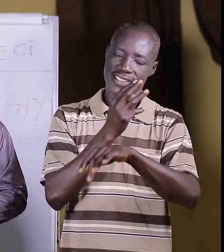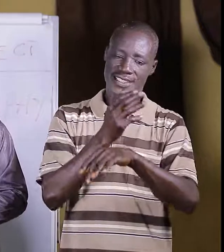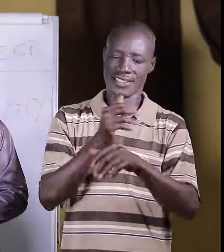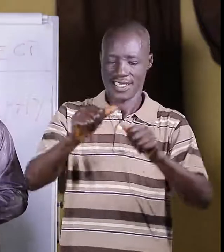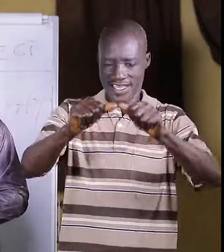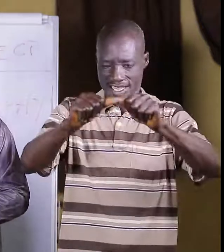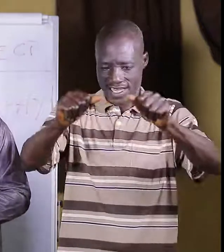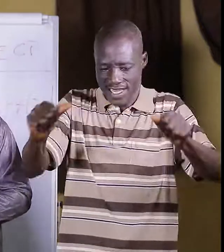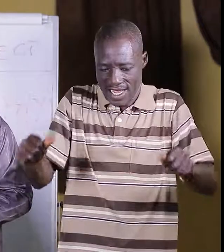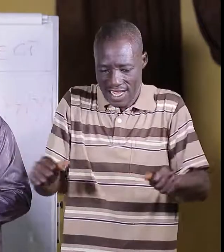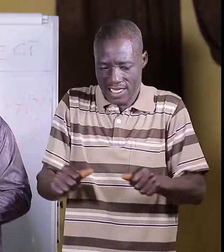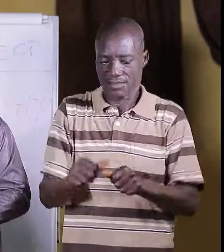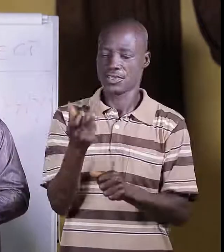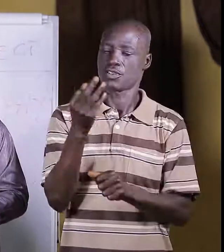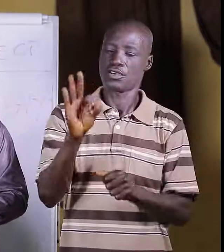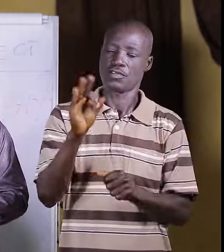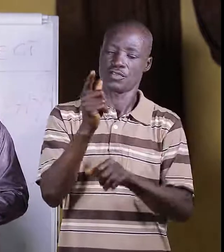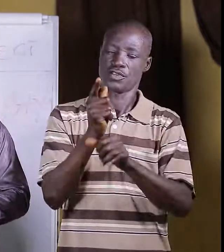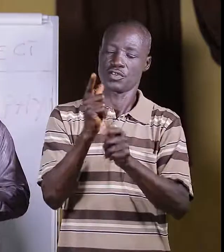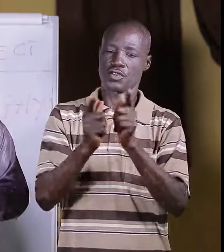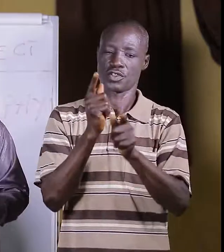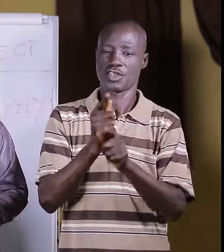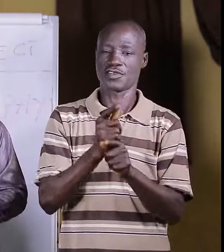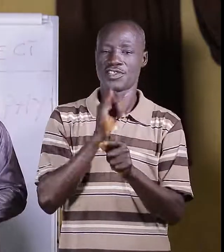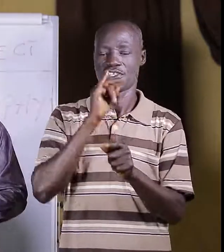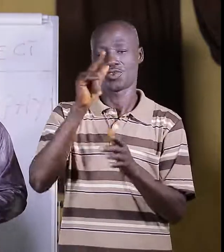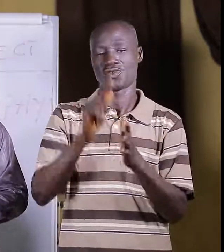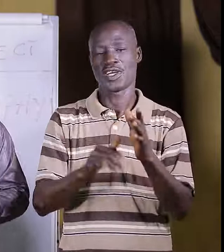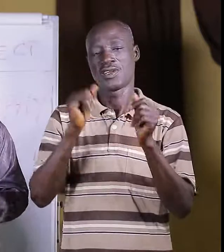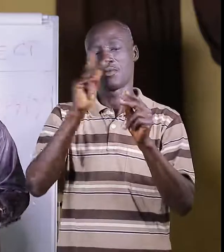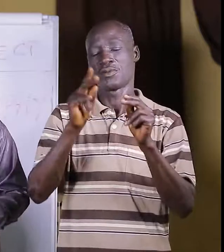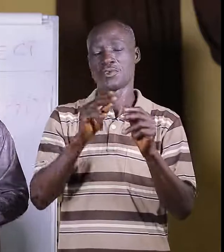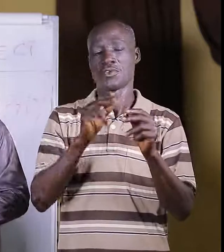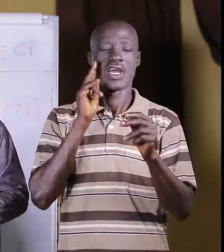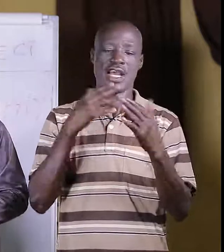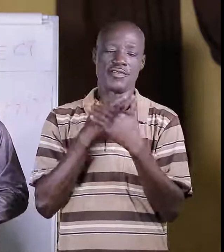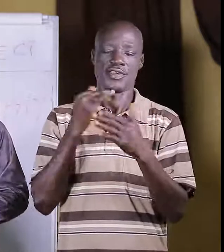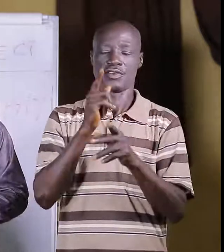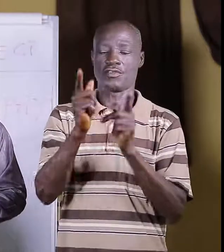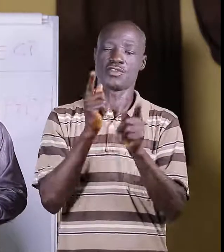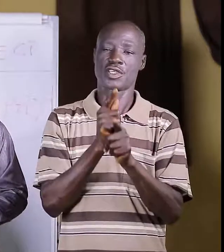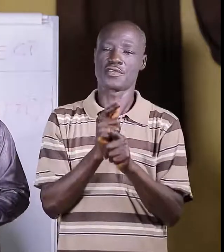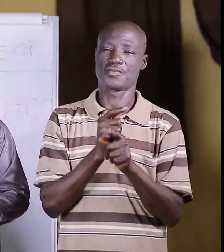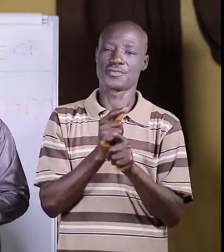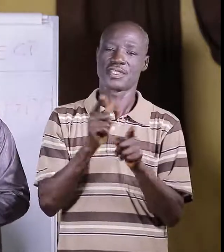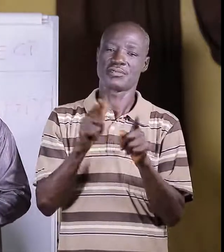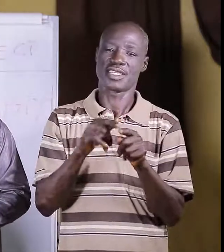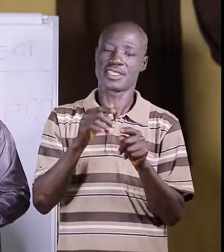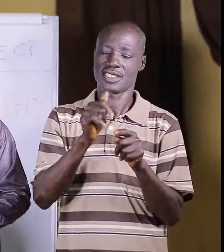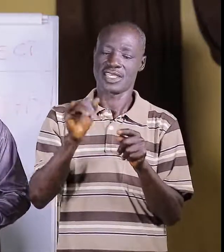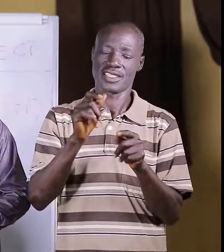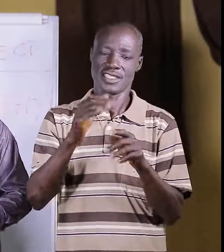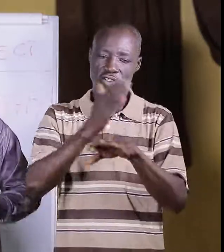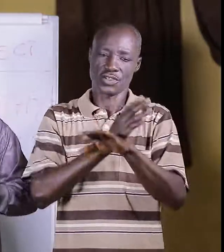aspect probably is what a lot of people are afraid of geography. But geography as a